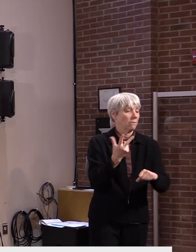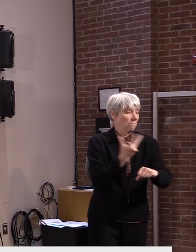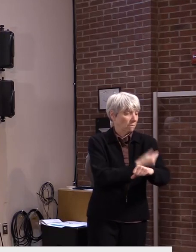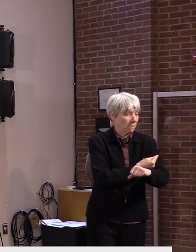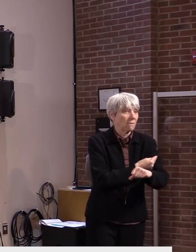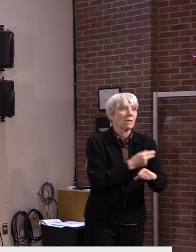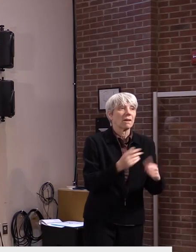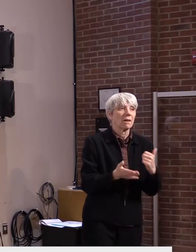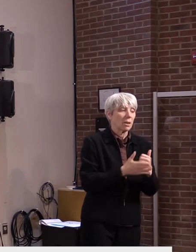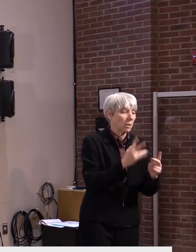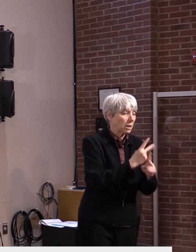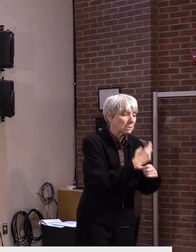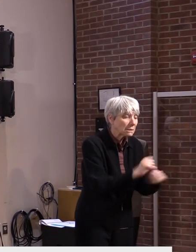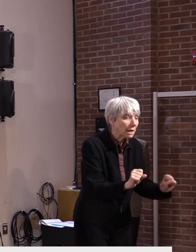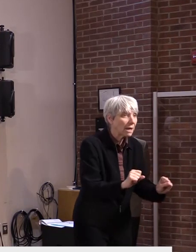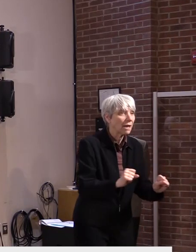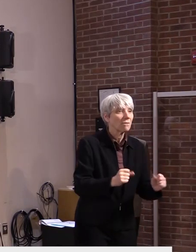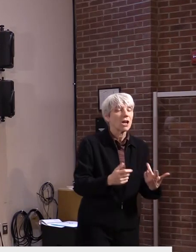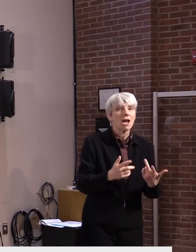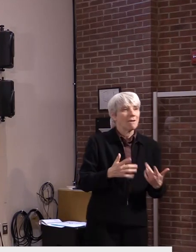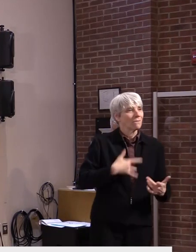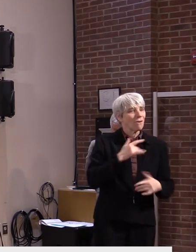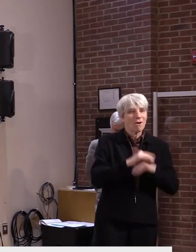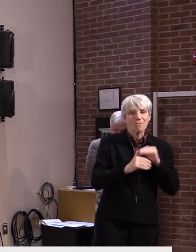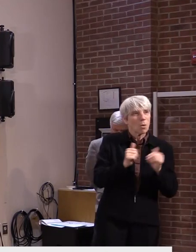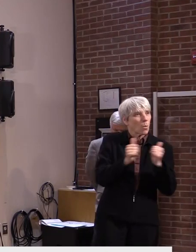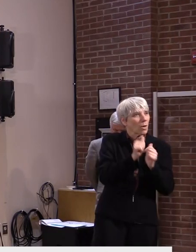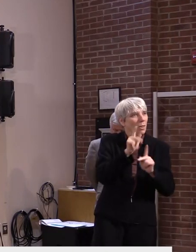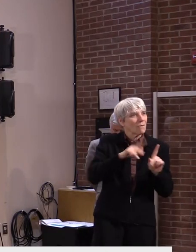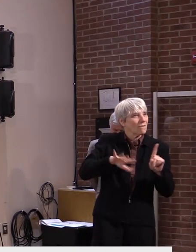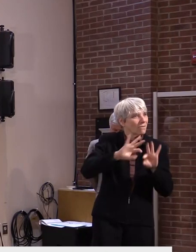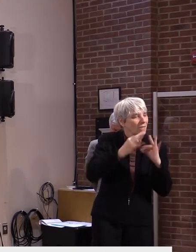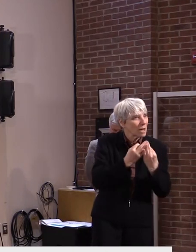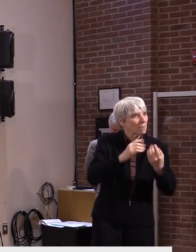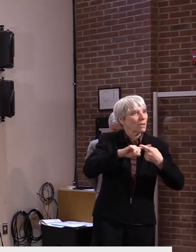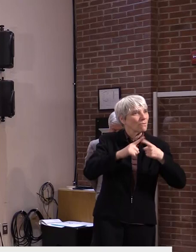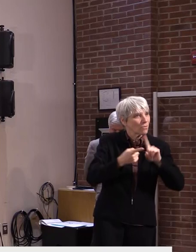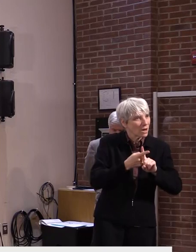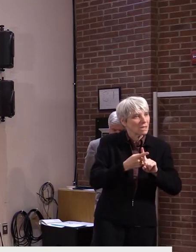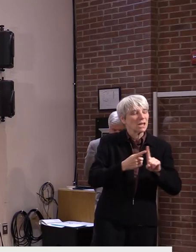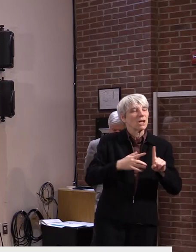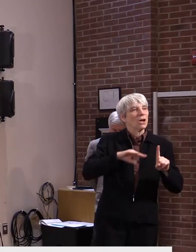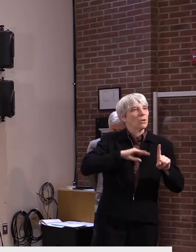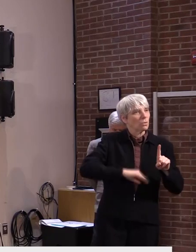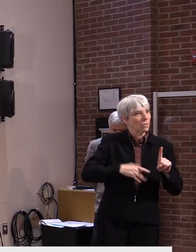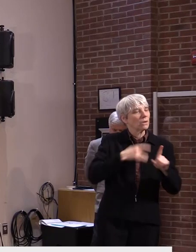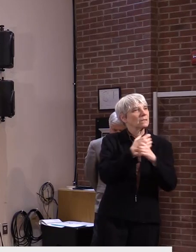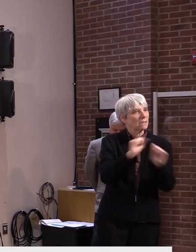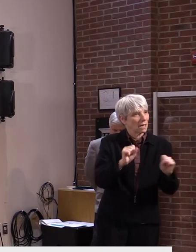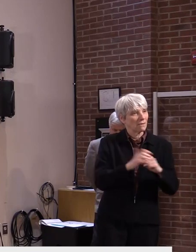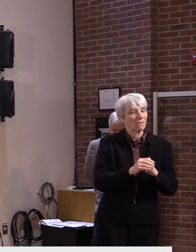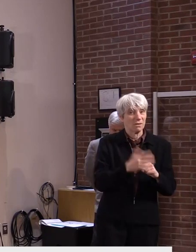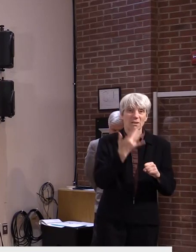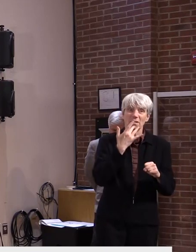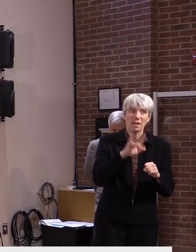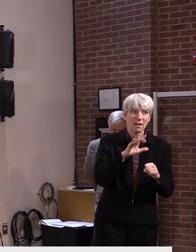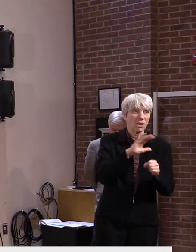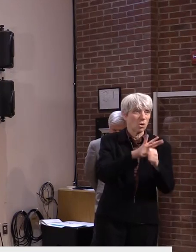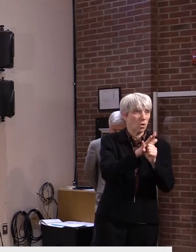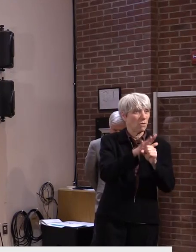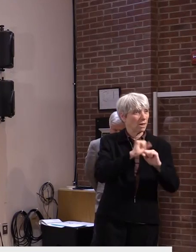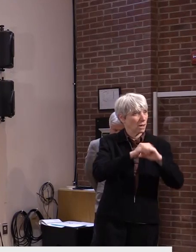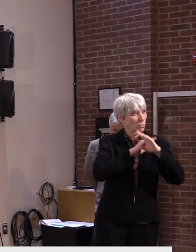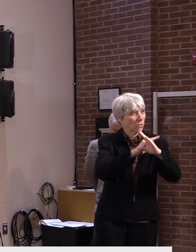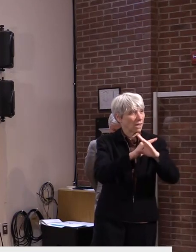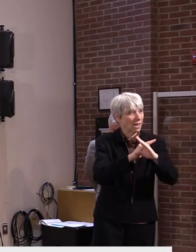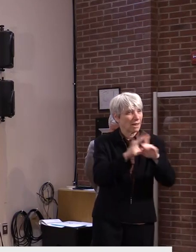help them live their lives without the disease. We're fortunate that COVID is now another vaccine-preventable disease, and that